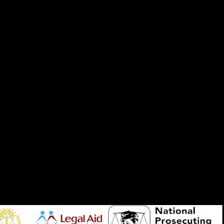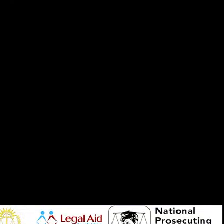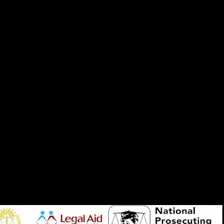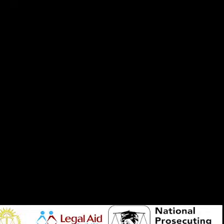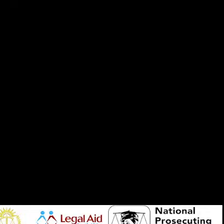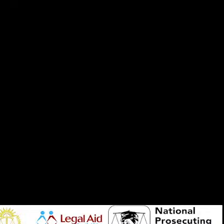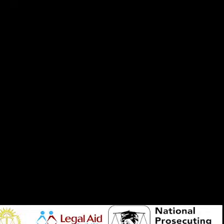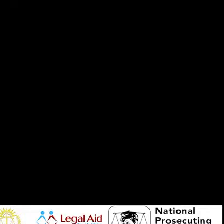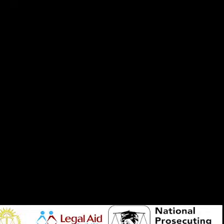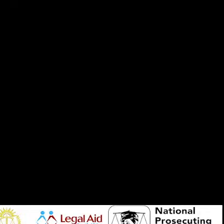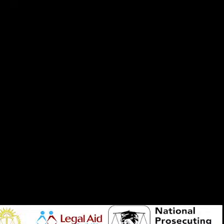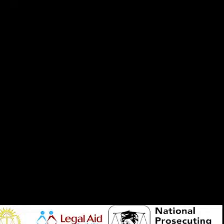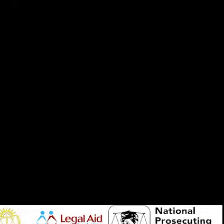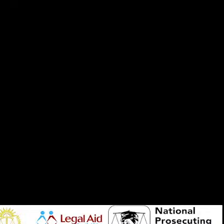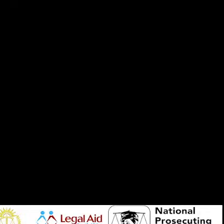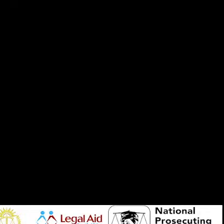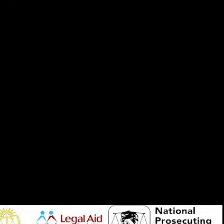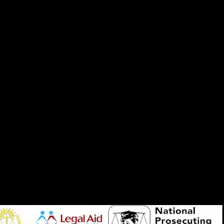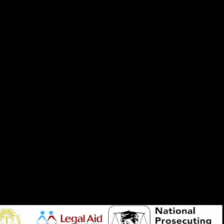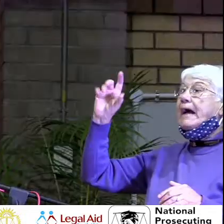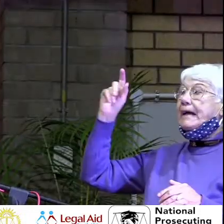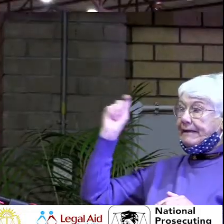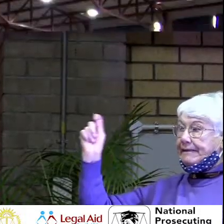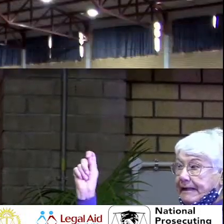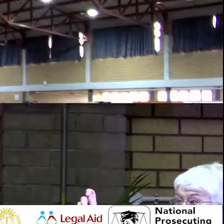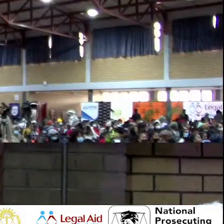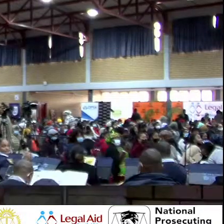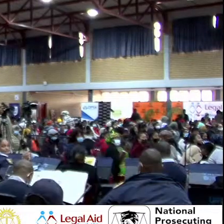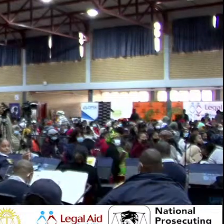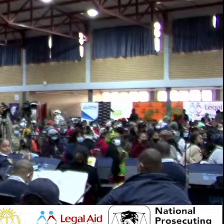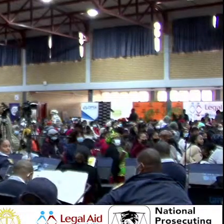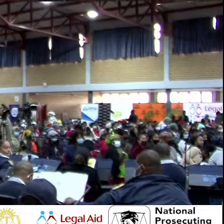132, Adderley Street 6th floor.